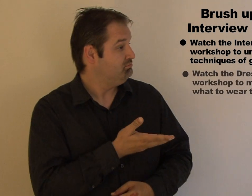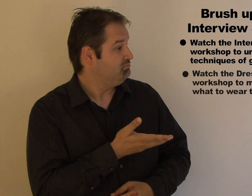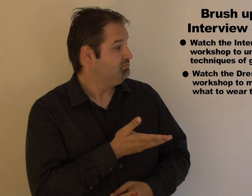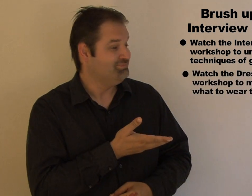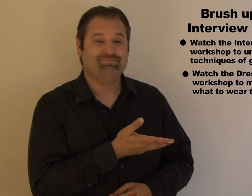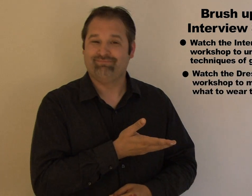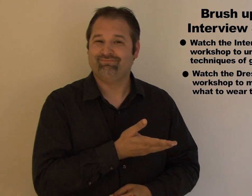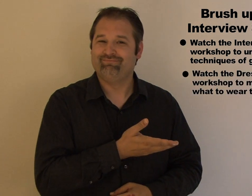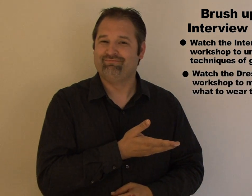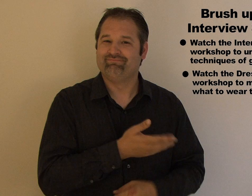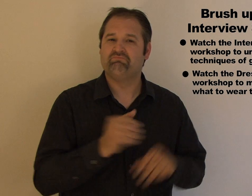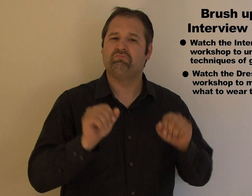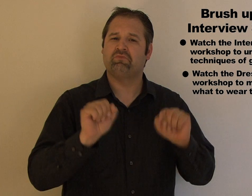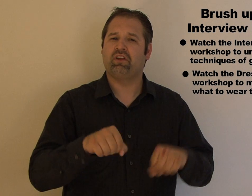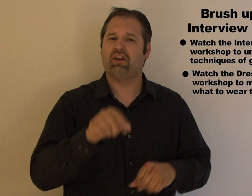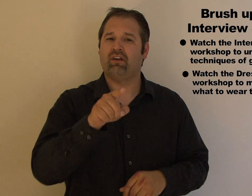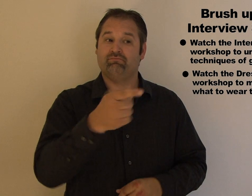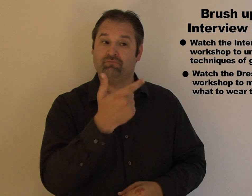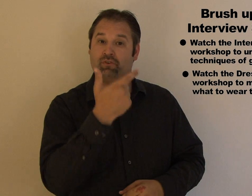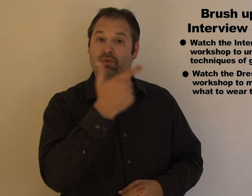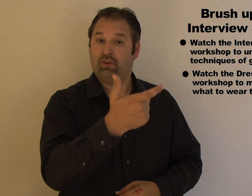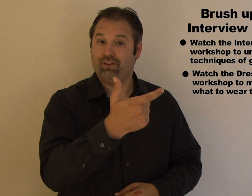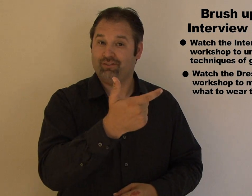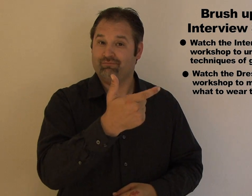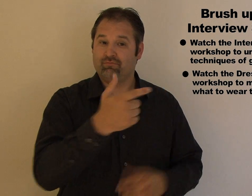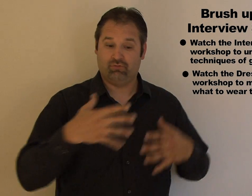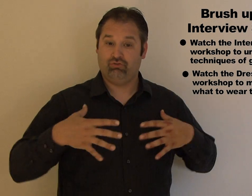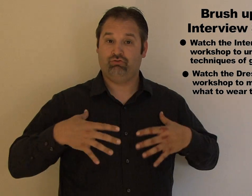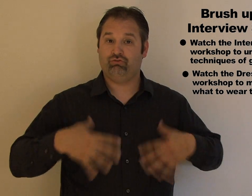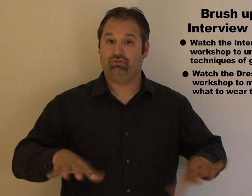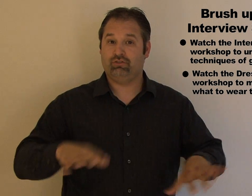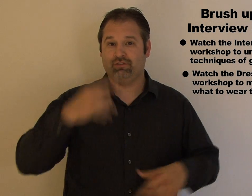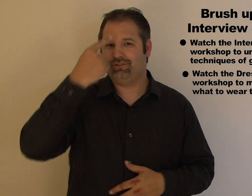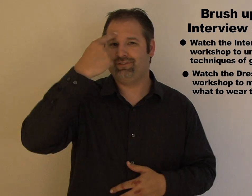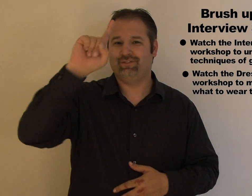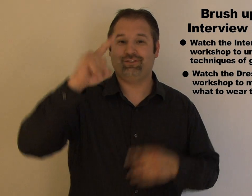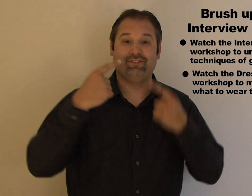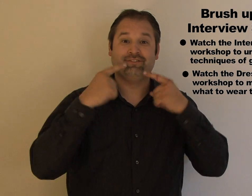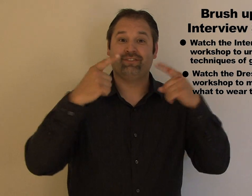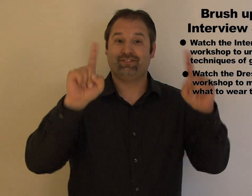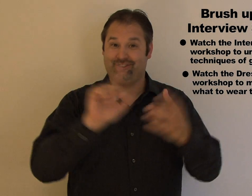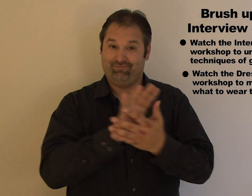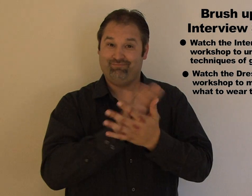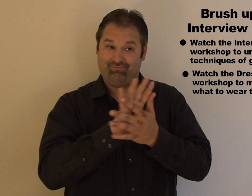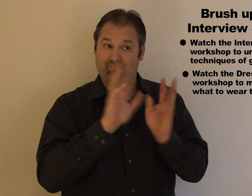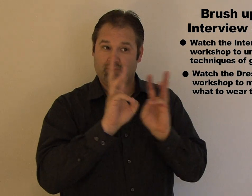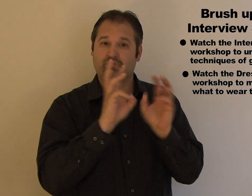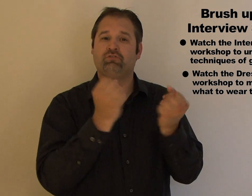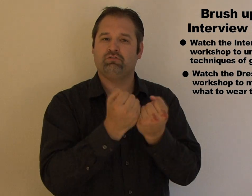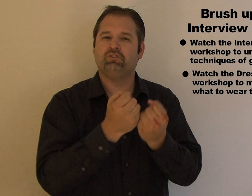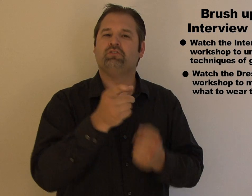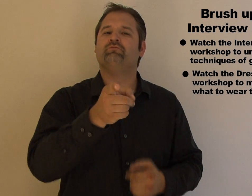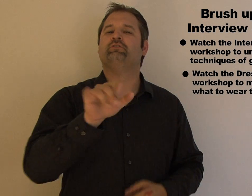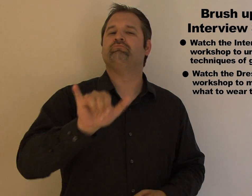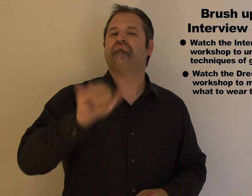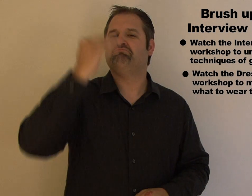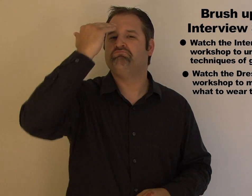Or second, you can also watch Dress for Success, a workshop to make sure you know what to wear in an interview.